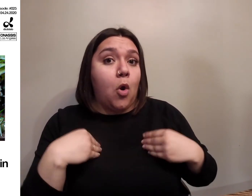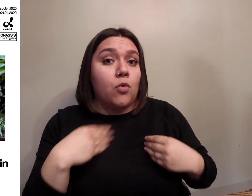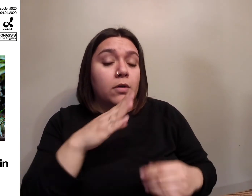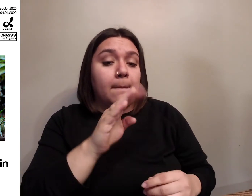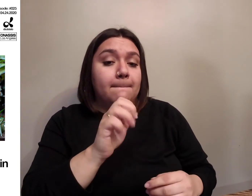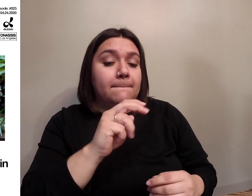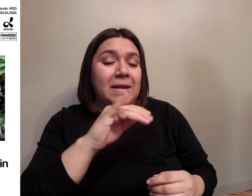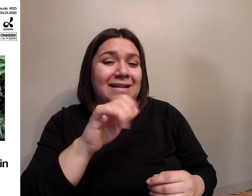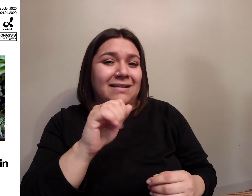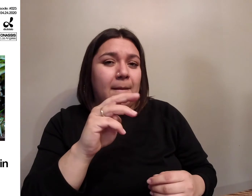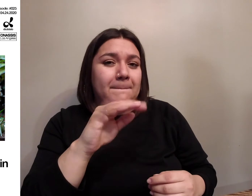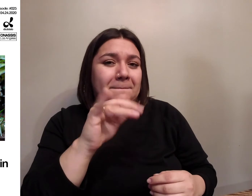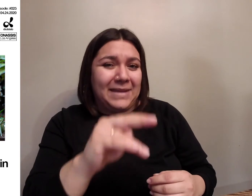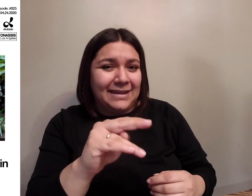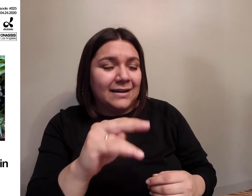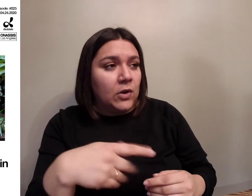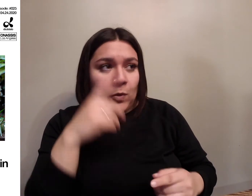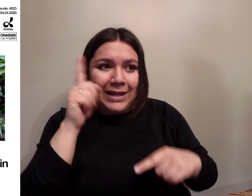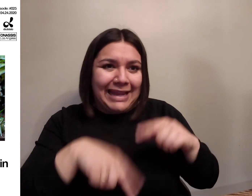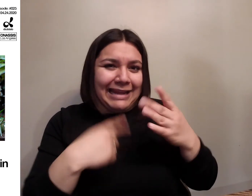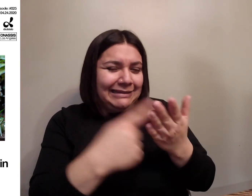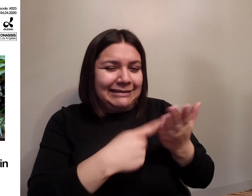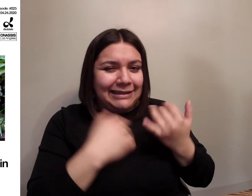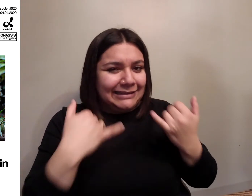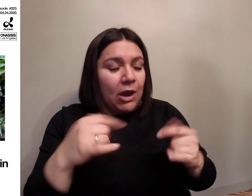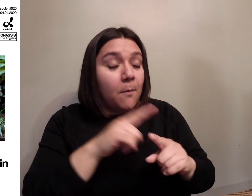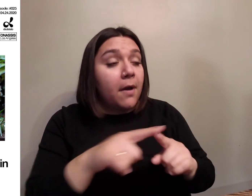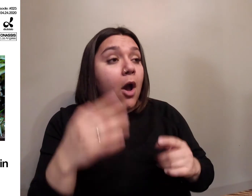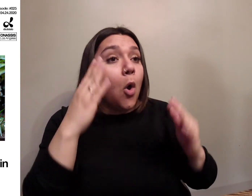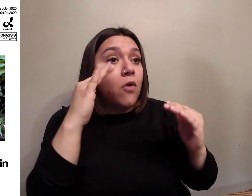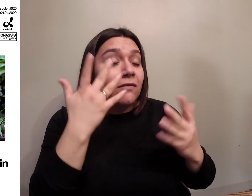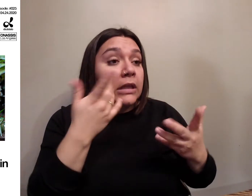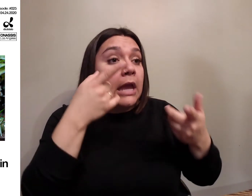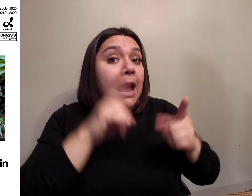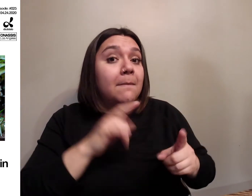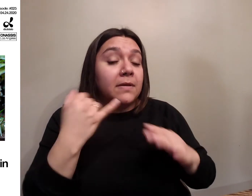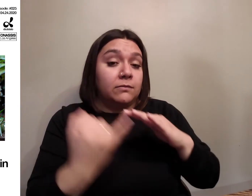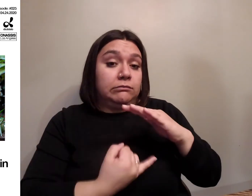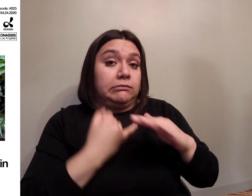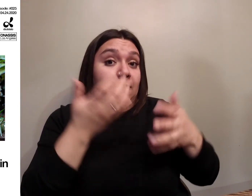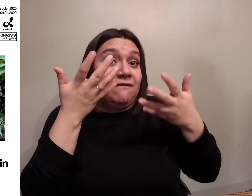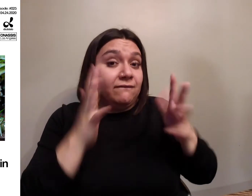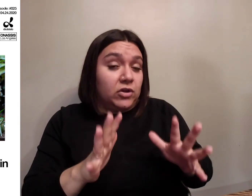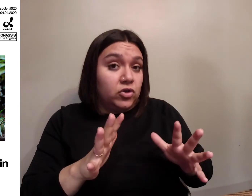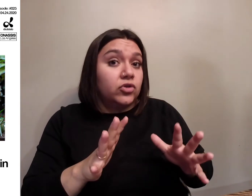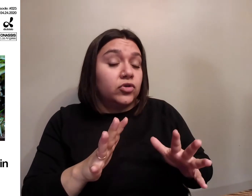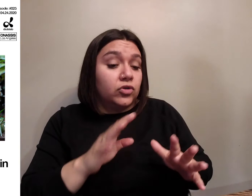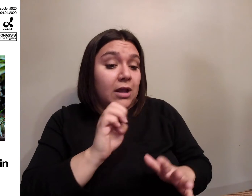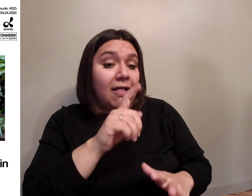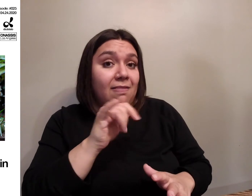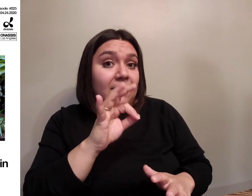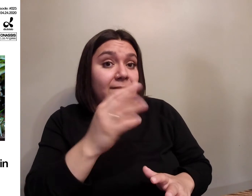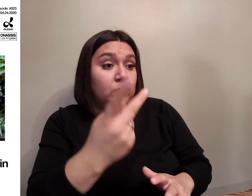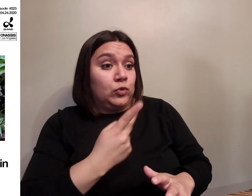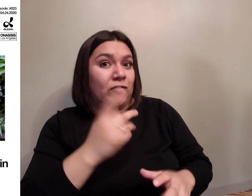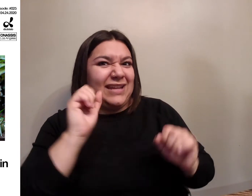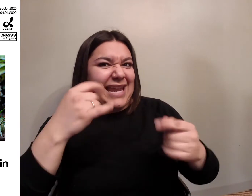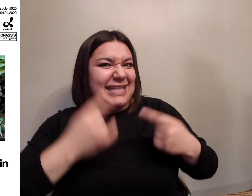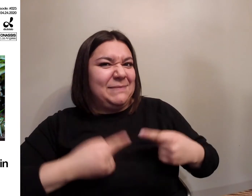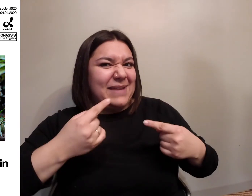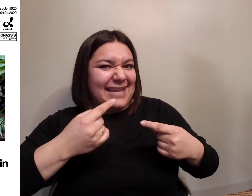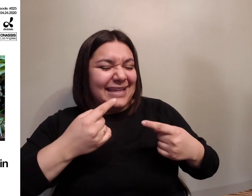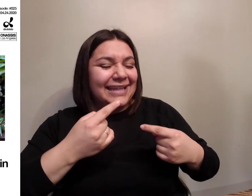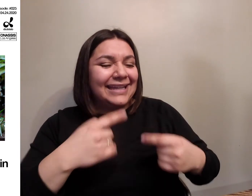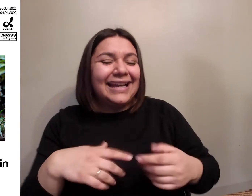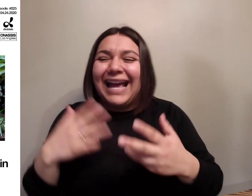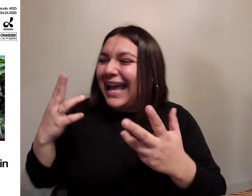and liberals, right? Why don't you come to Jerusalem? Come. Why? And and Elif, I've always been amazed in that